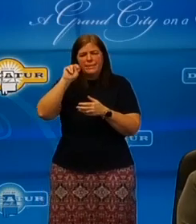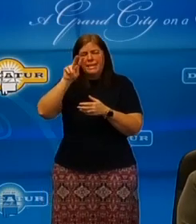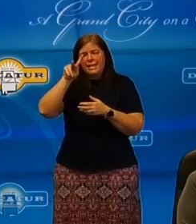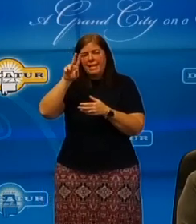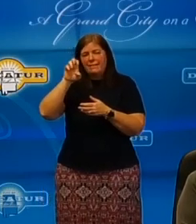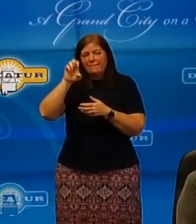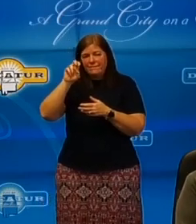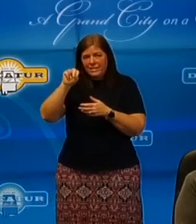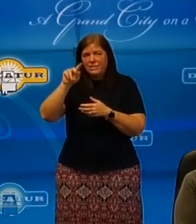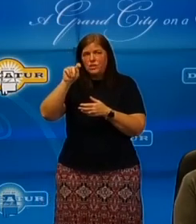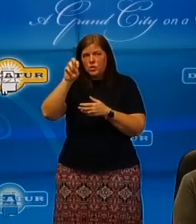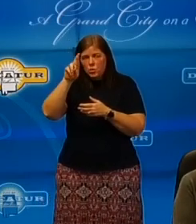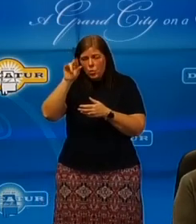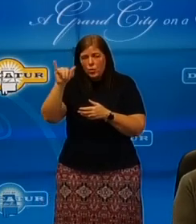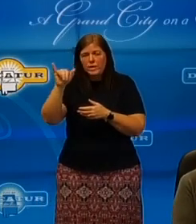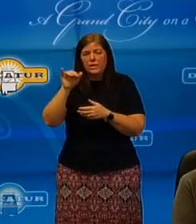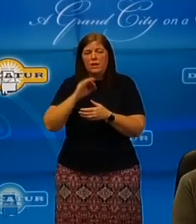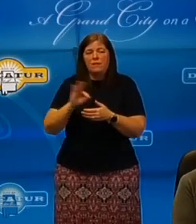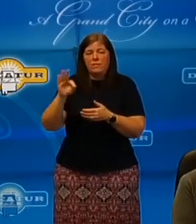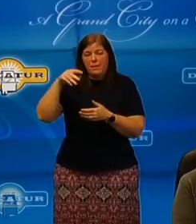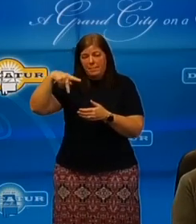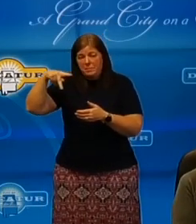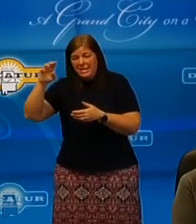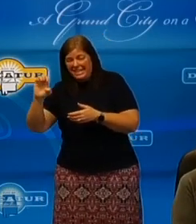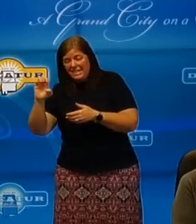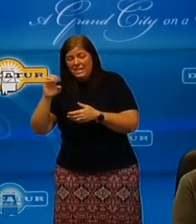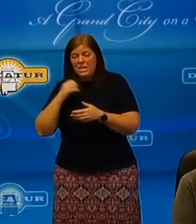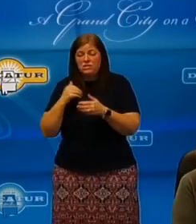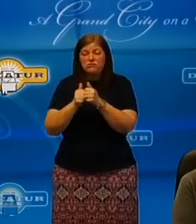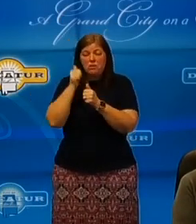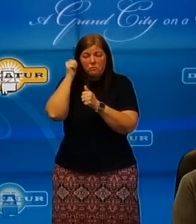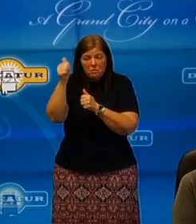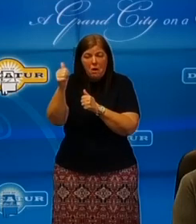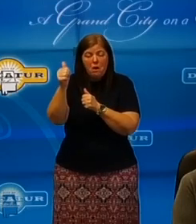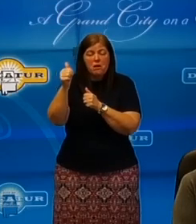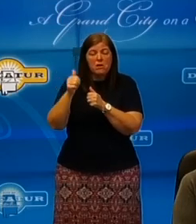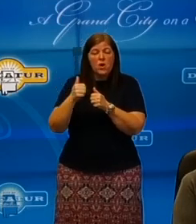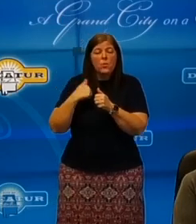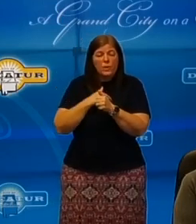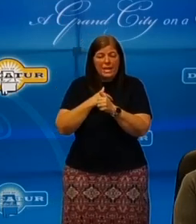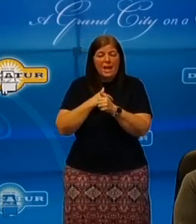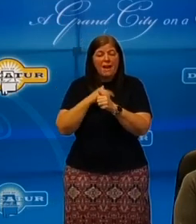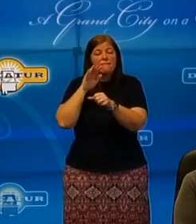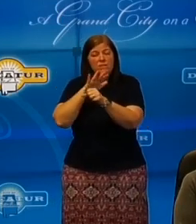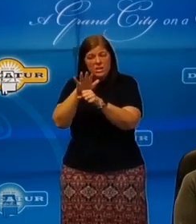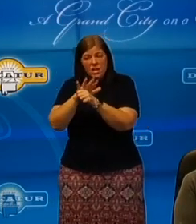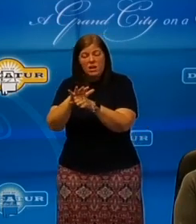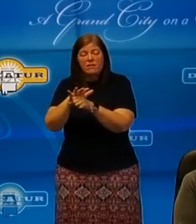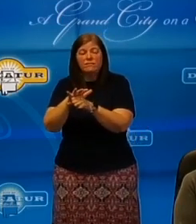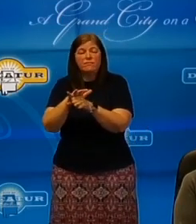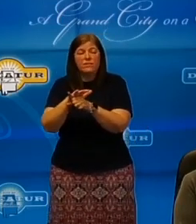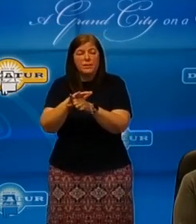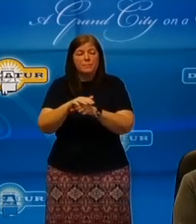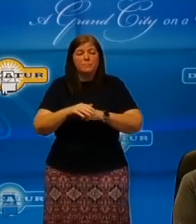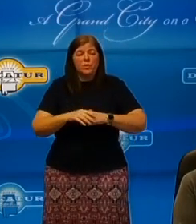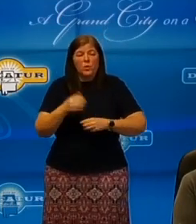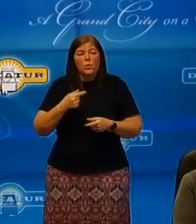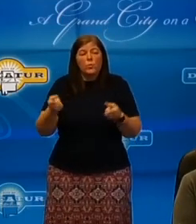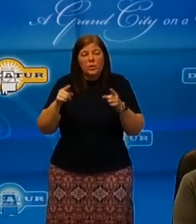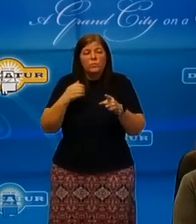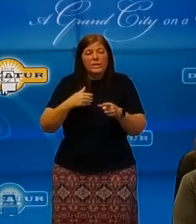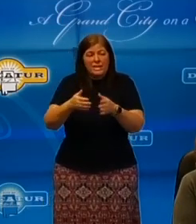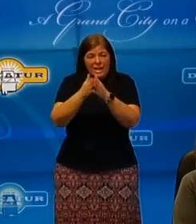available PPE. And so far, we have an adequate amount. When we ask,